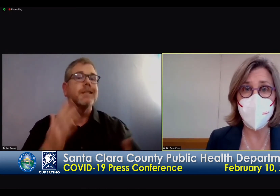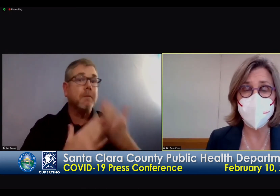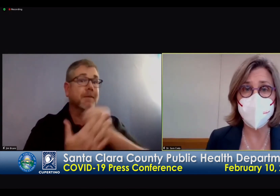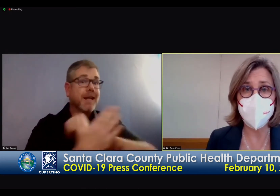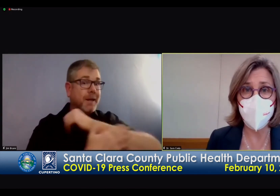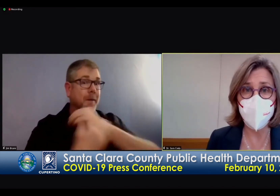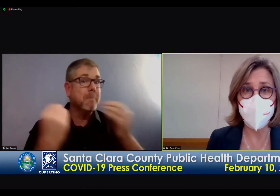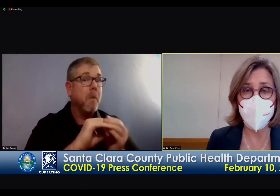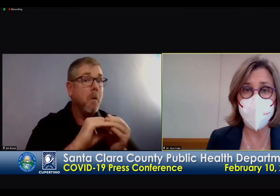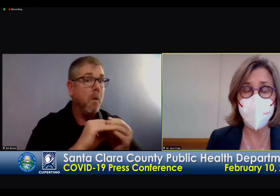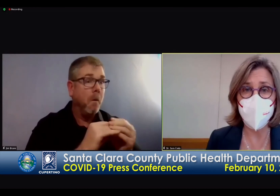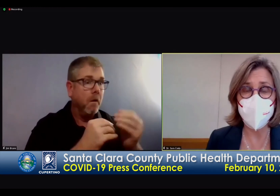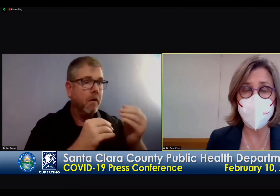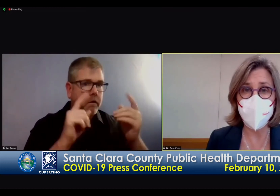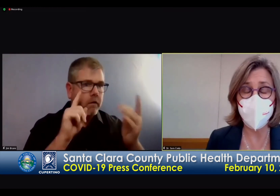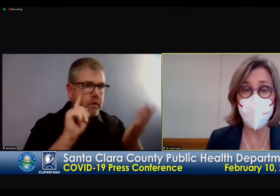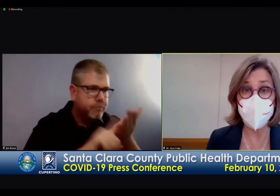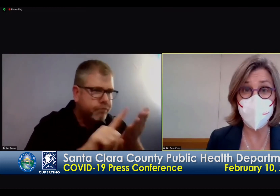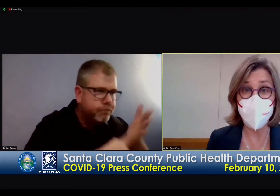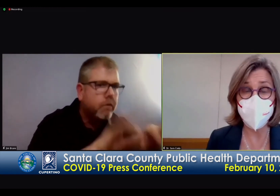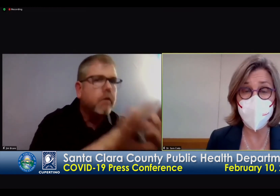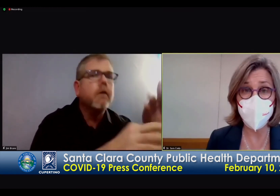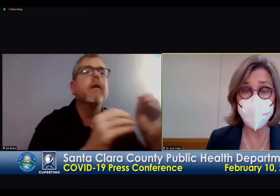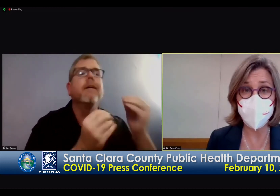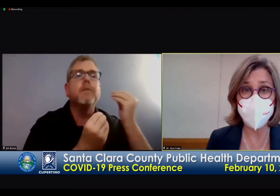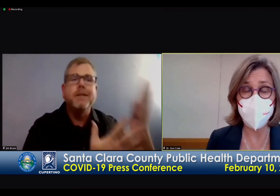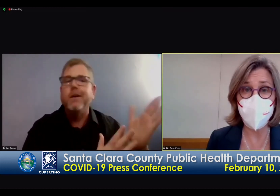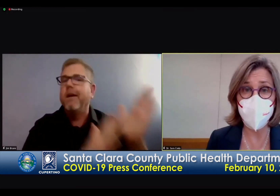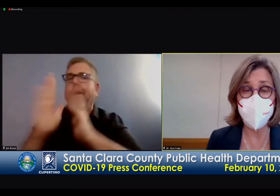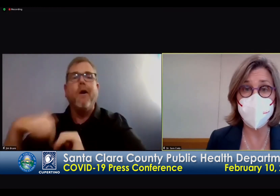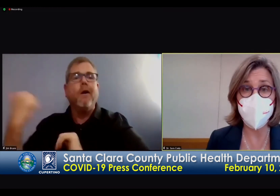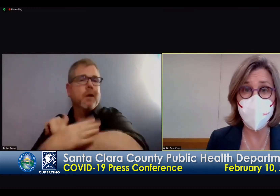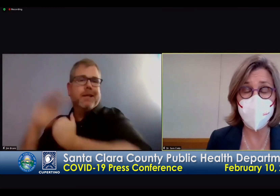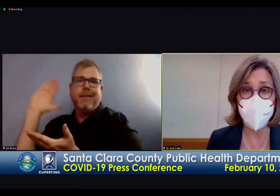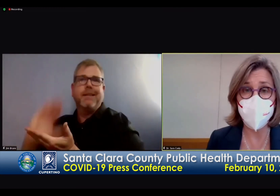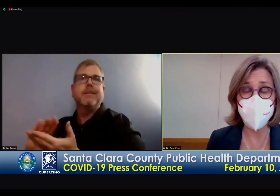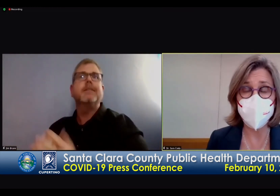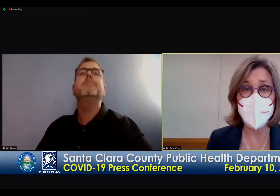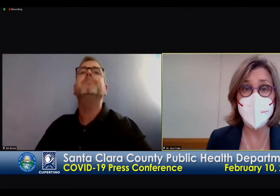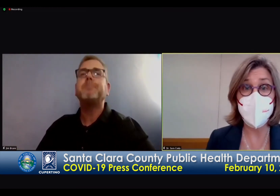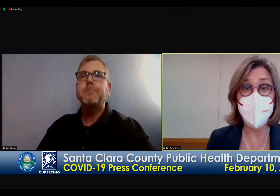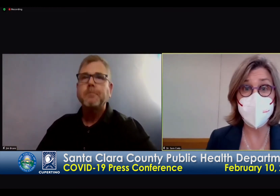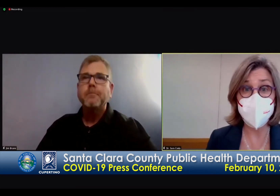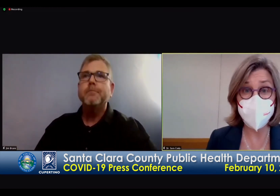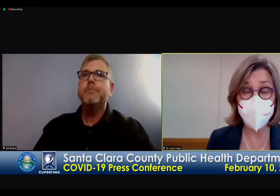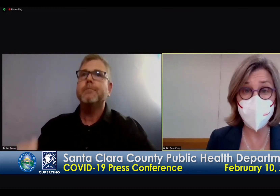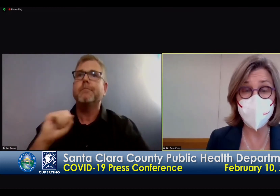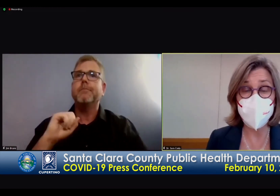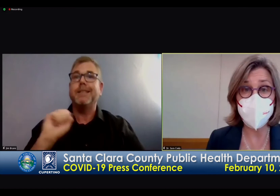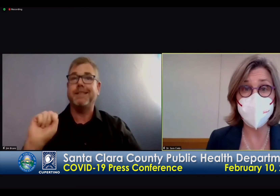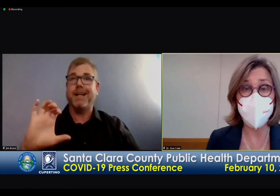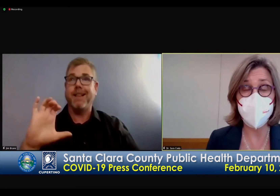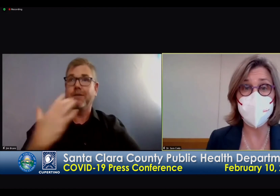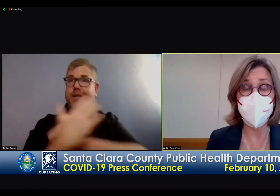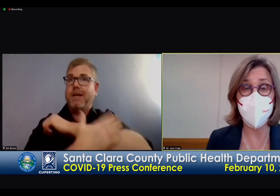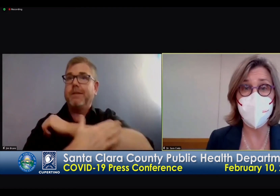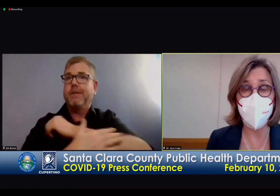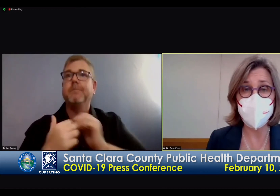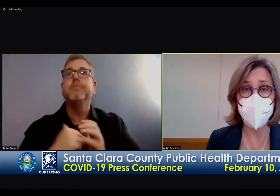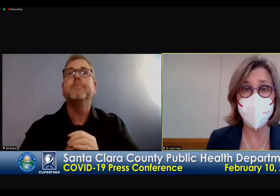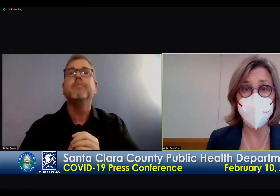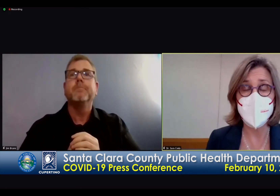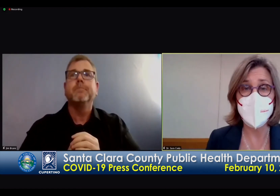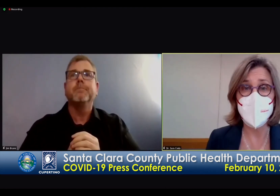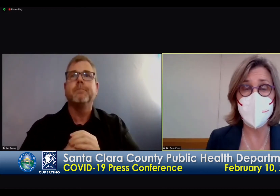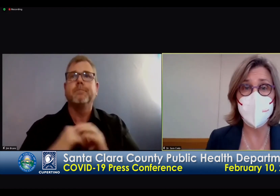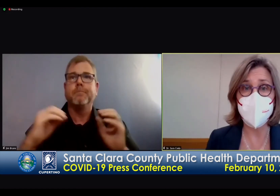access more labs for genomic sequencing as compared to many counties. but it is still just a small